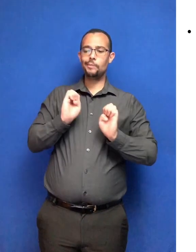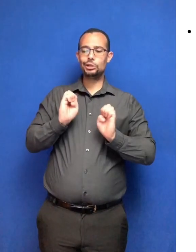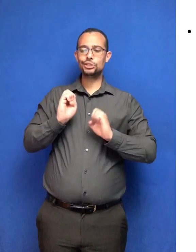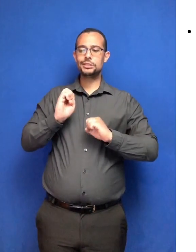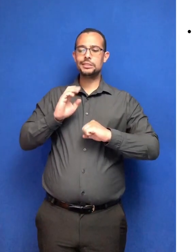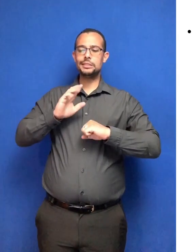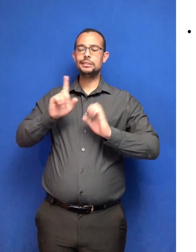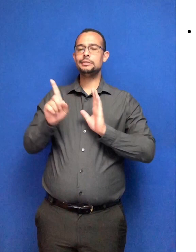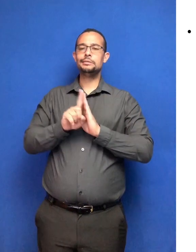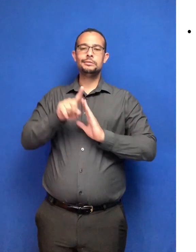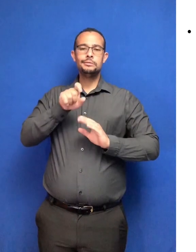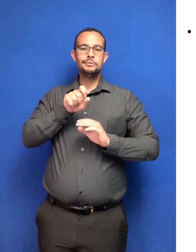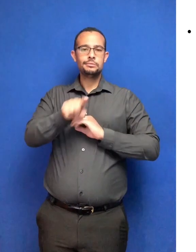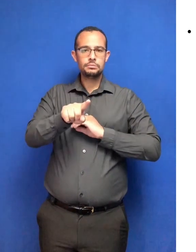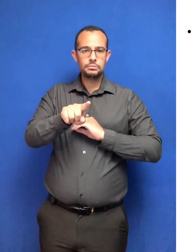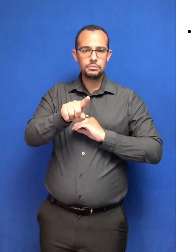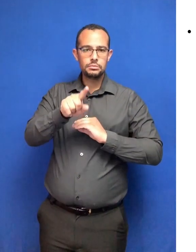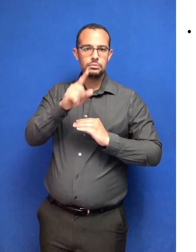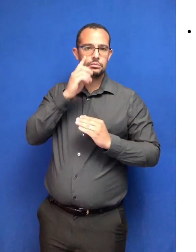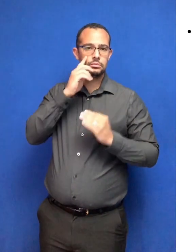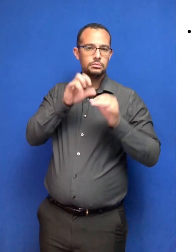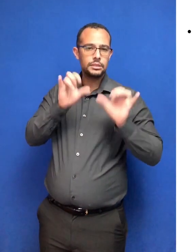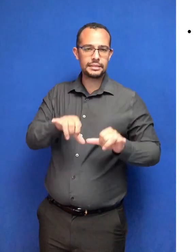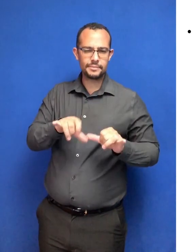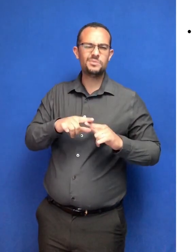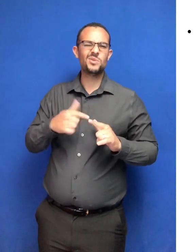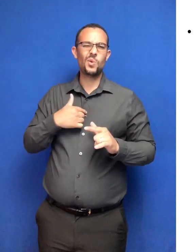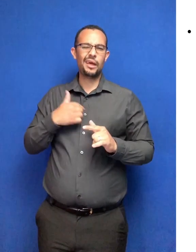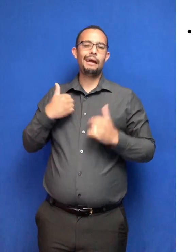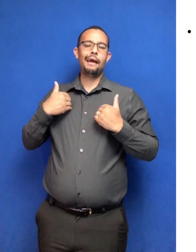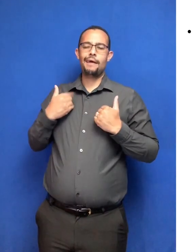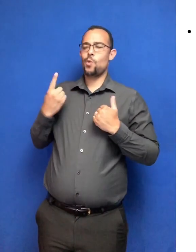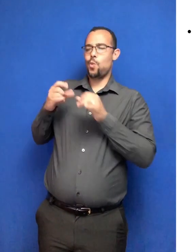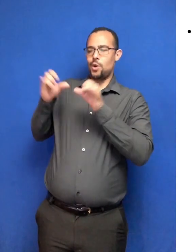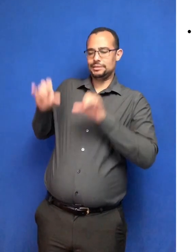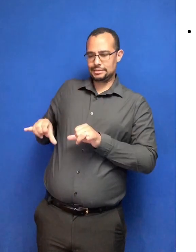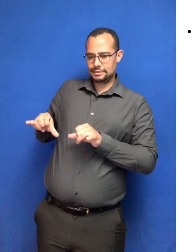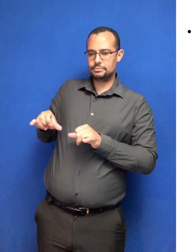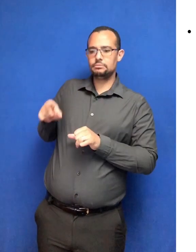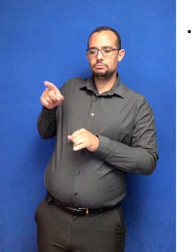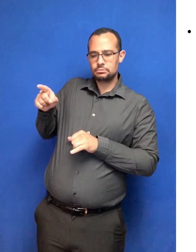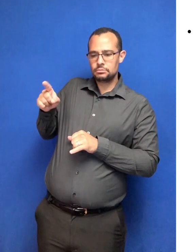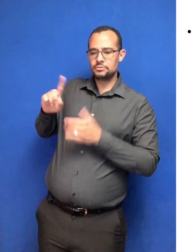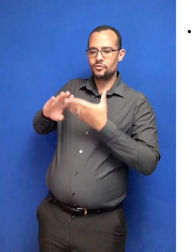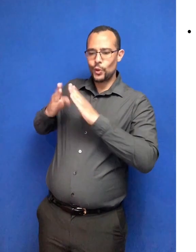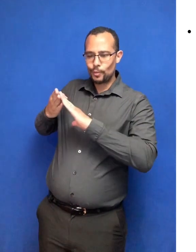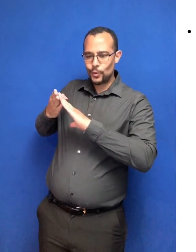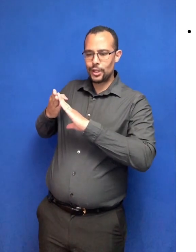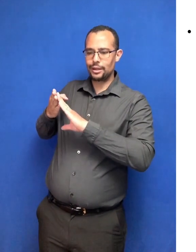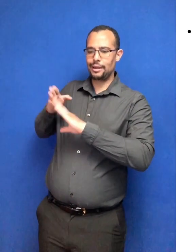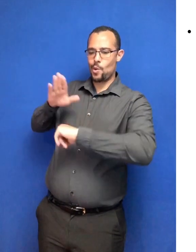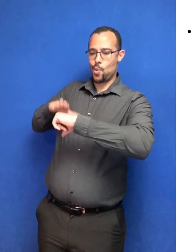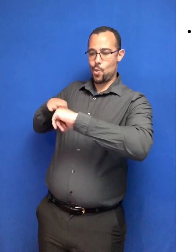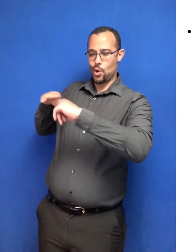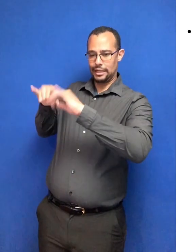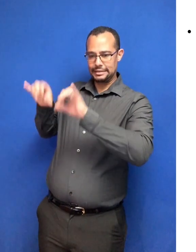that is one specifically that will provide emergency alerts, but otherwise different communities